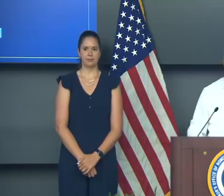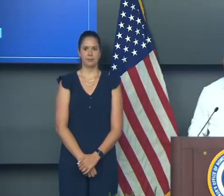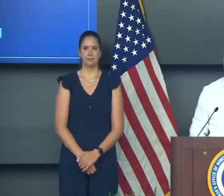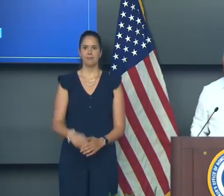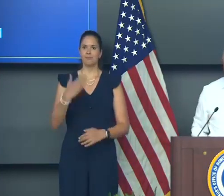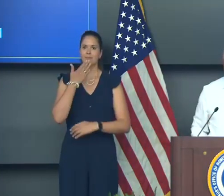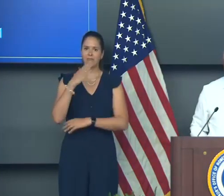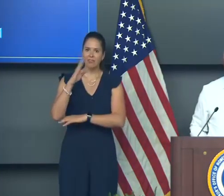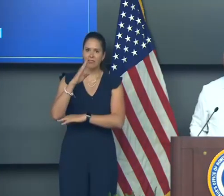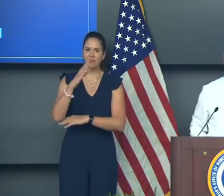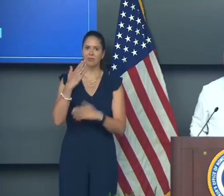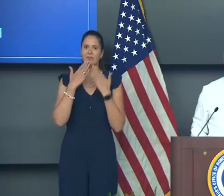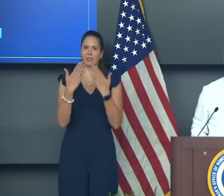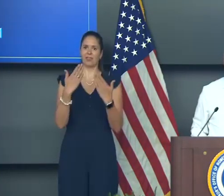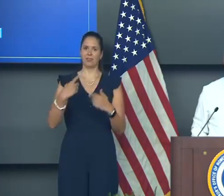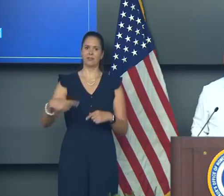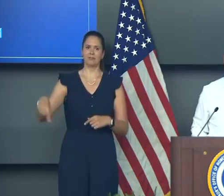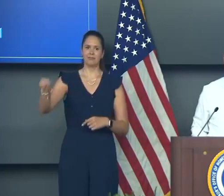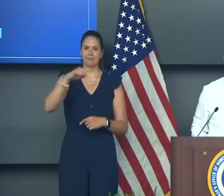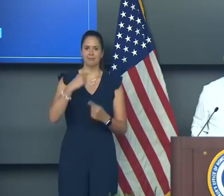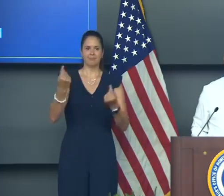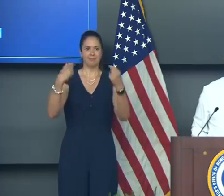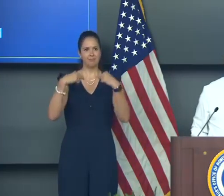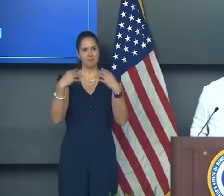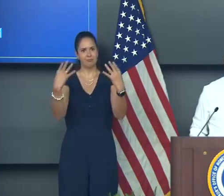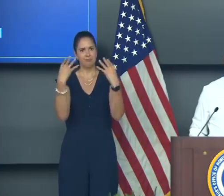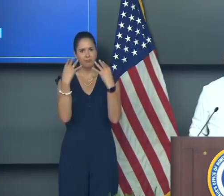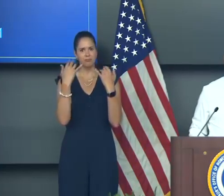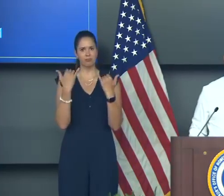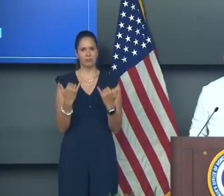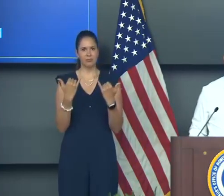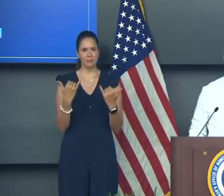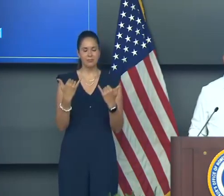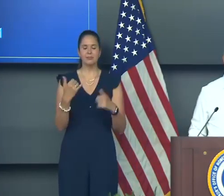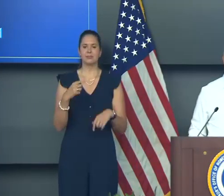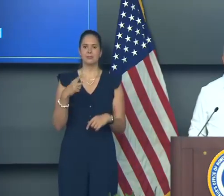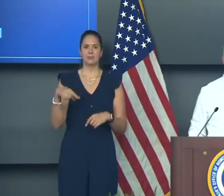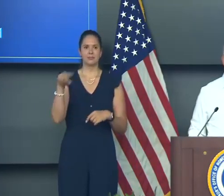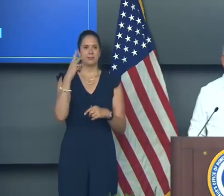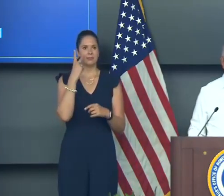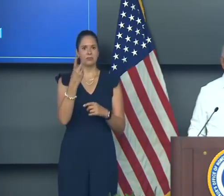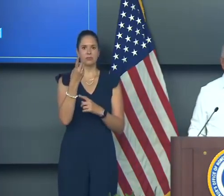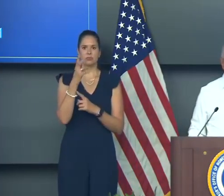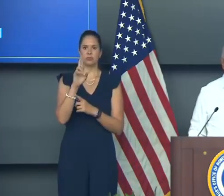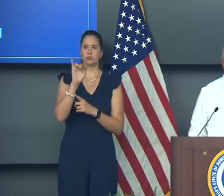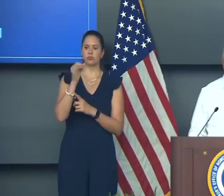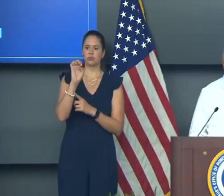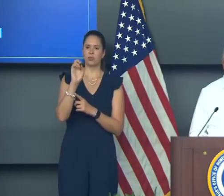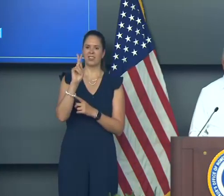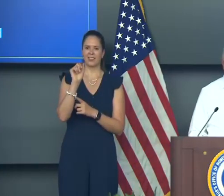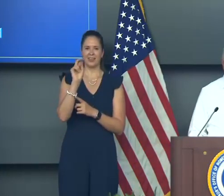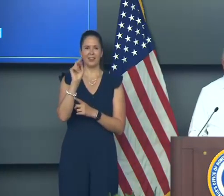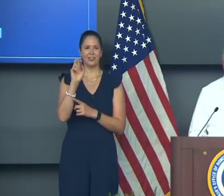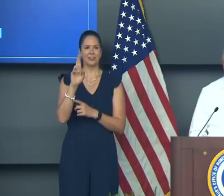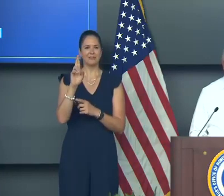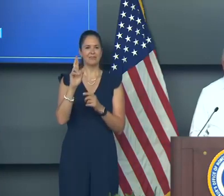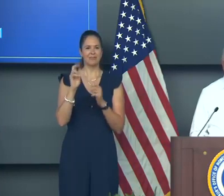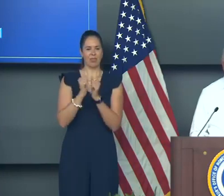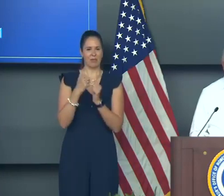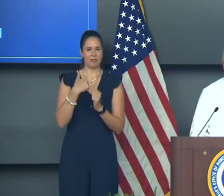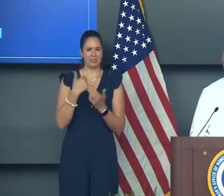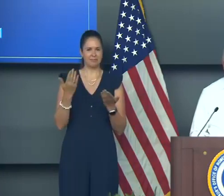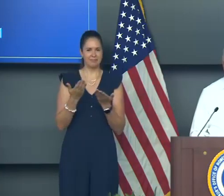Good afternoon, and thank you all for being here today. As you can see, Dr. Joe Cantor is with me.